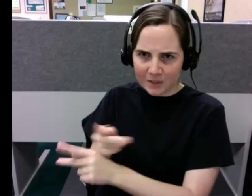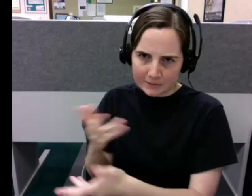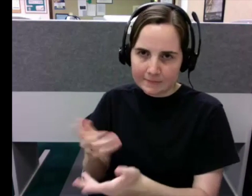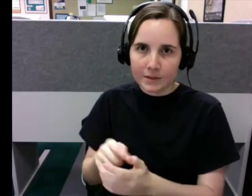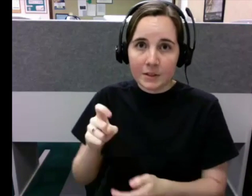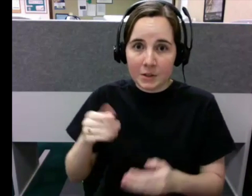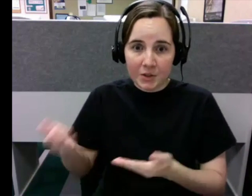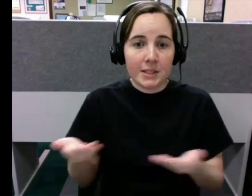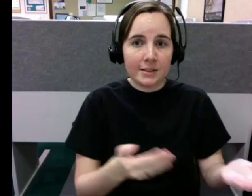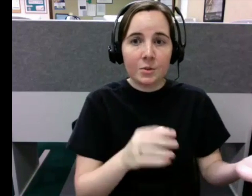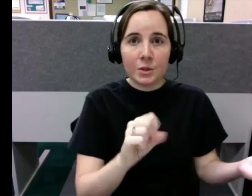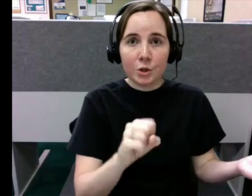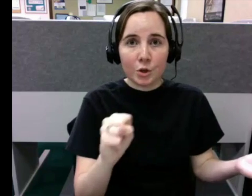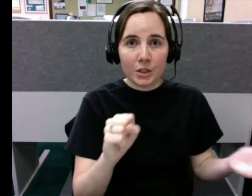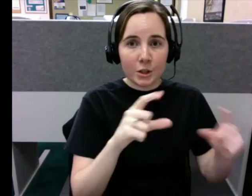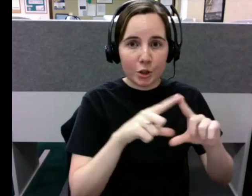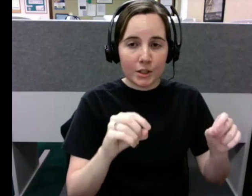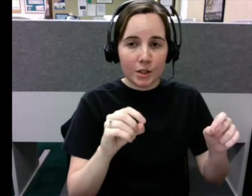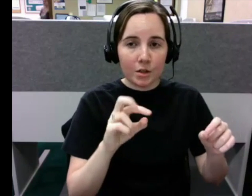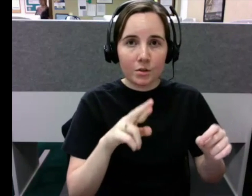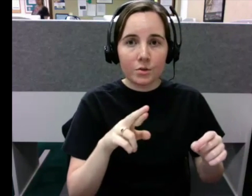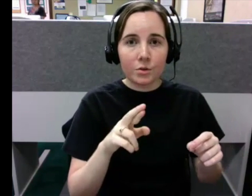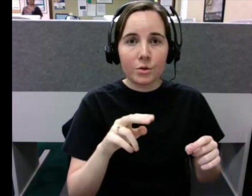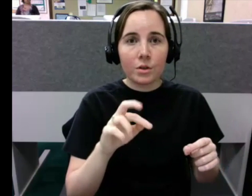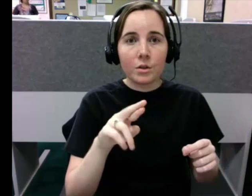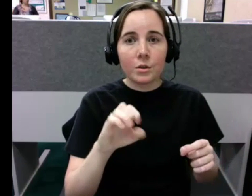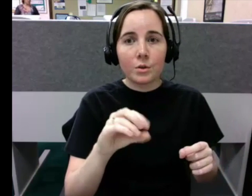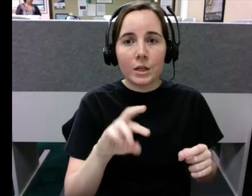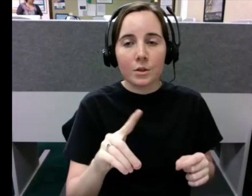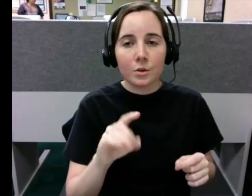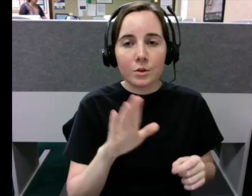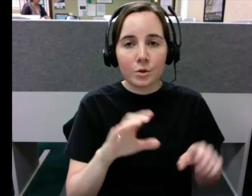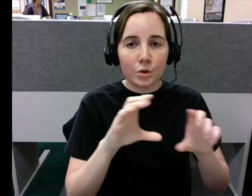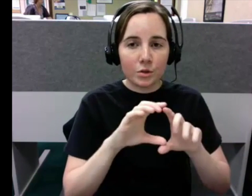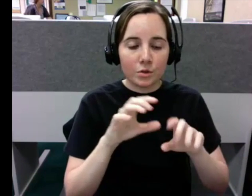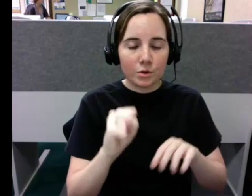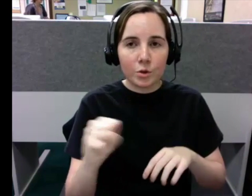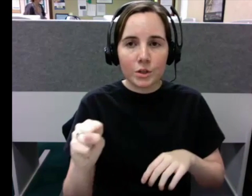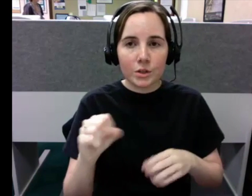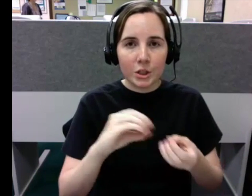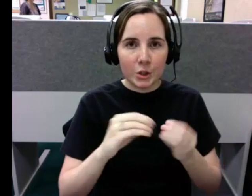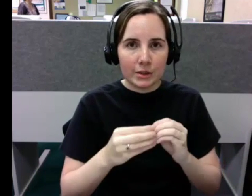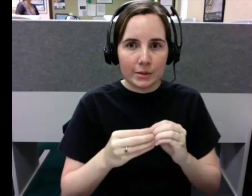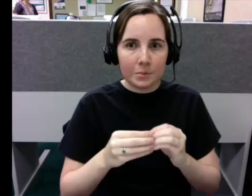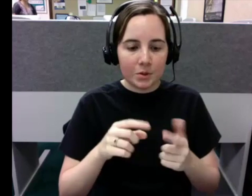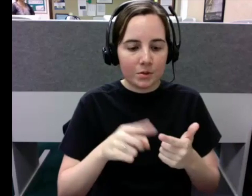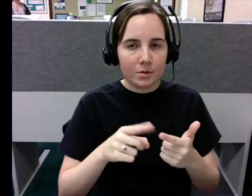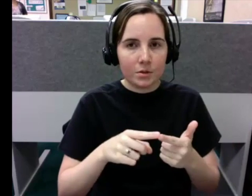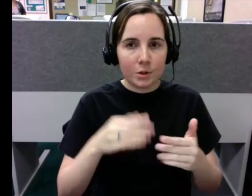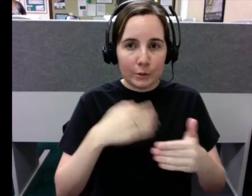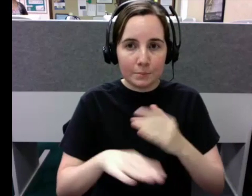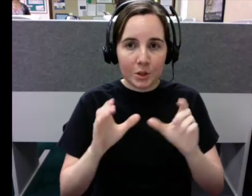card or a record of your Social Security number, your birth certificate, or other proof of